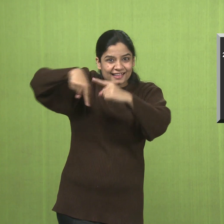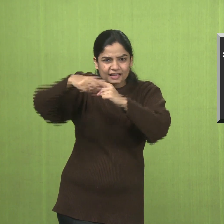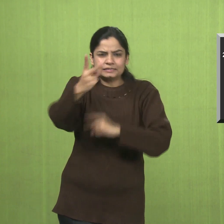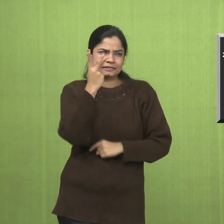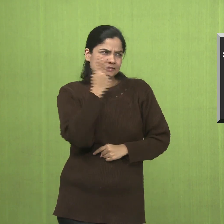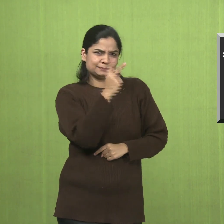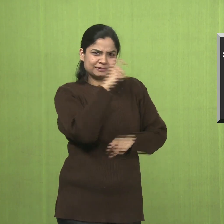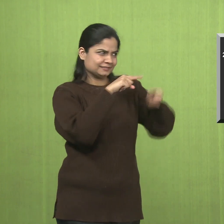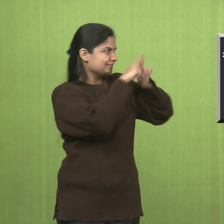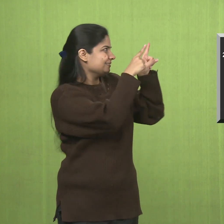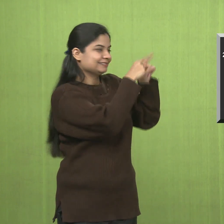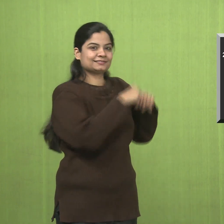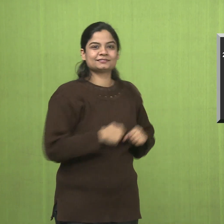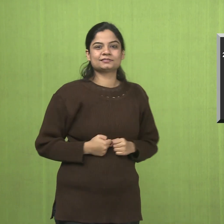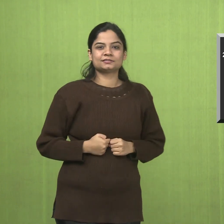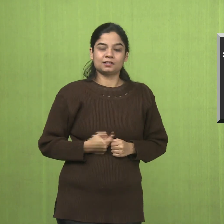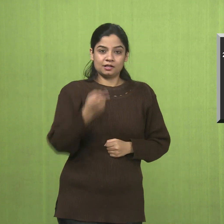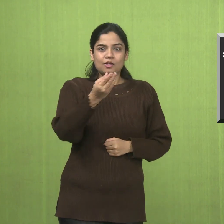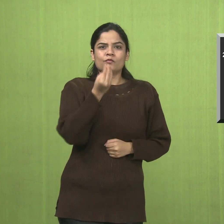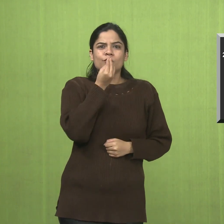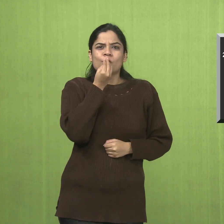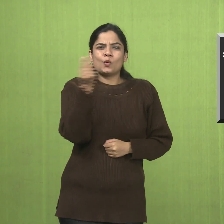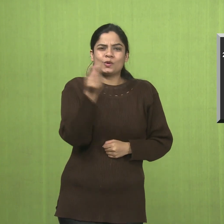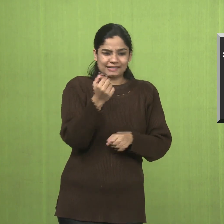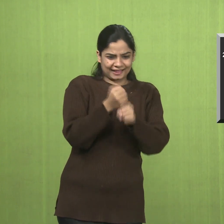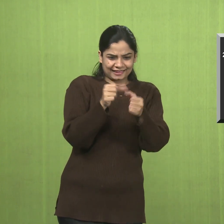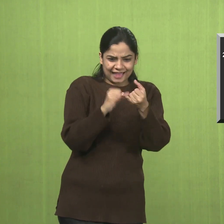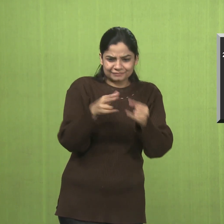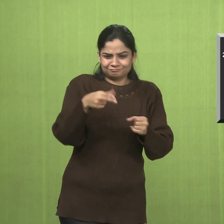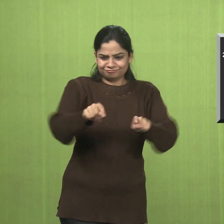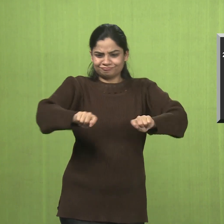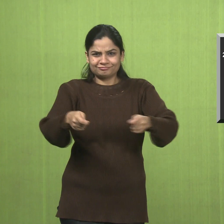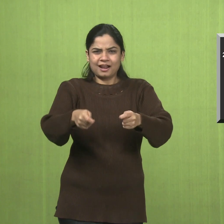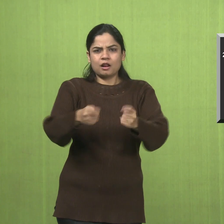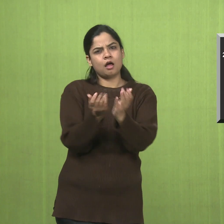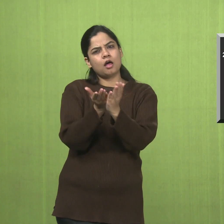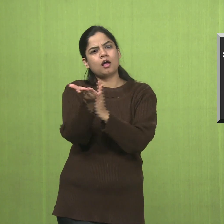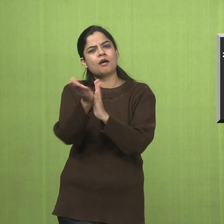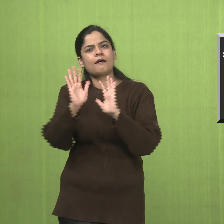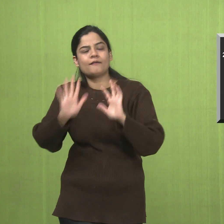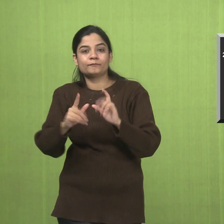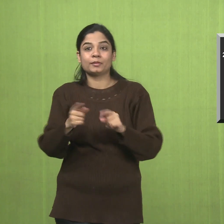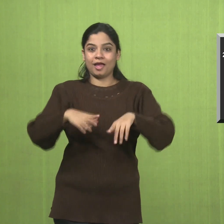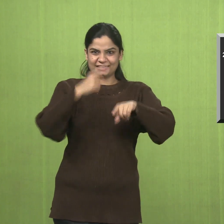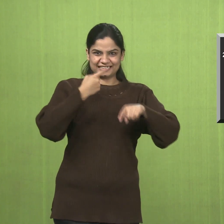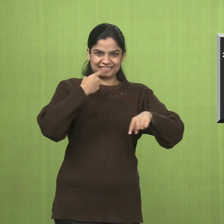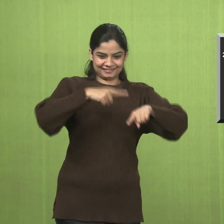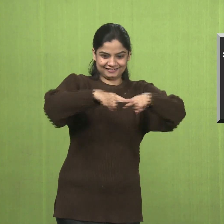Solar energy, we can, as you can see in the picture, the lady is cooking in a solar cooker. We all use gases, etc. for the house for